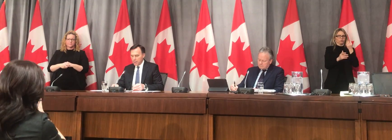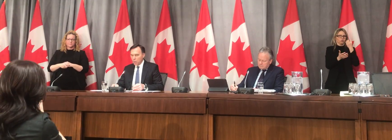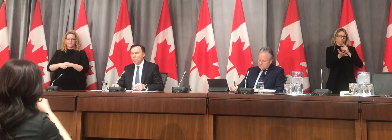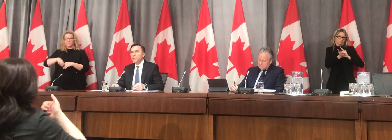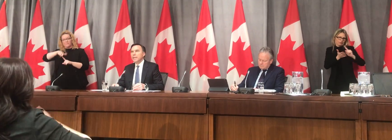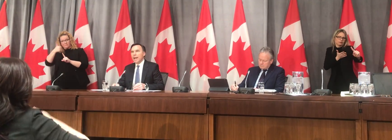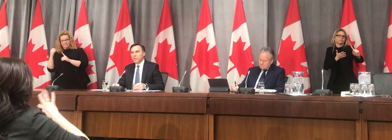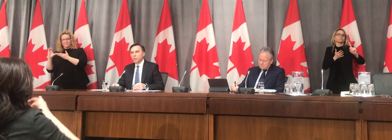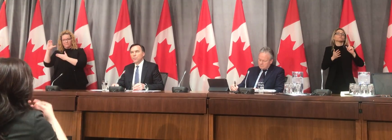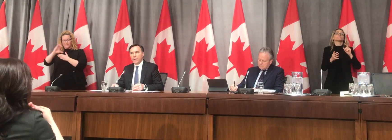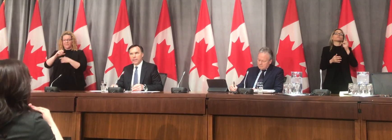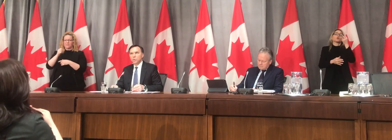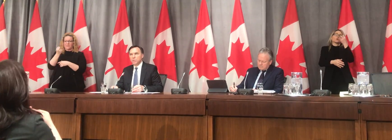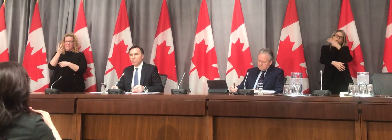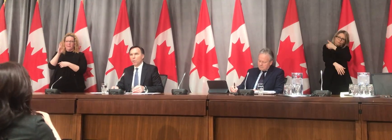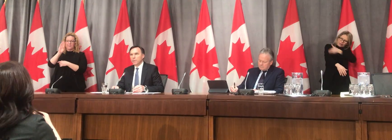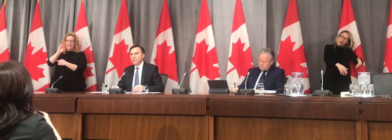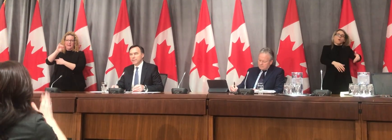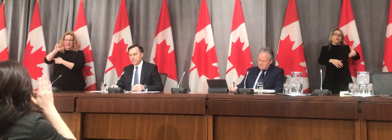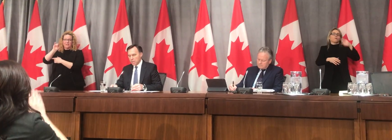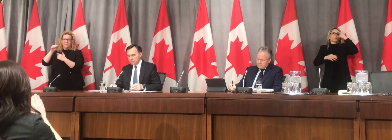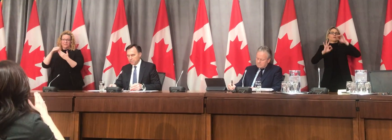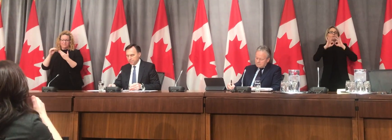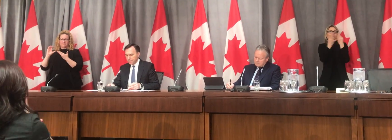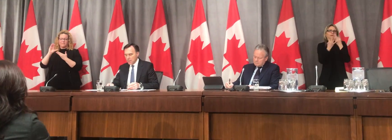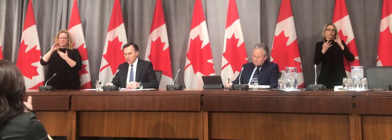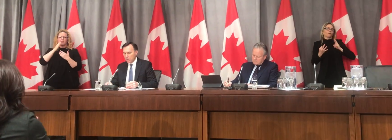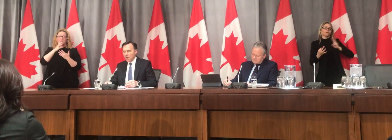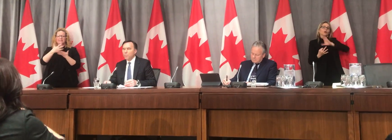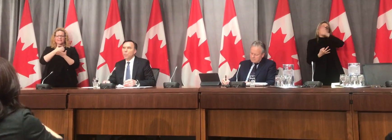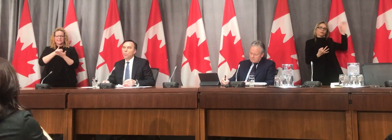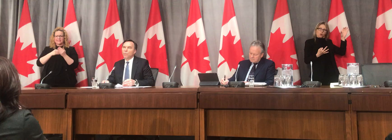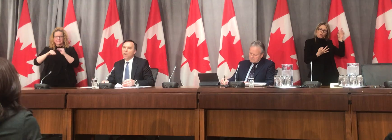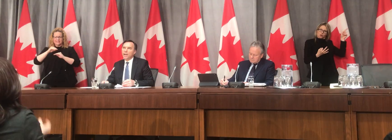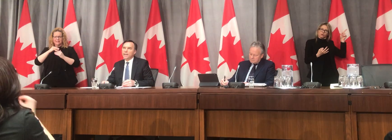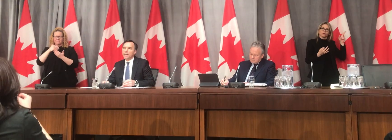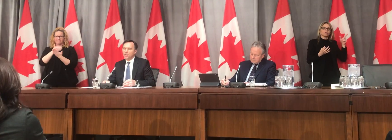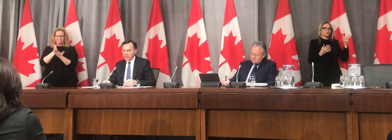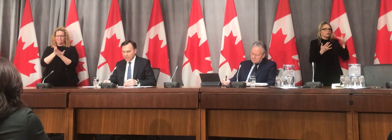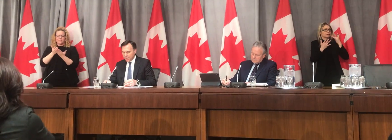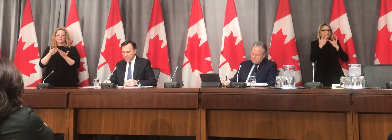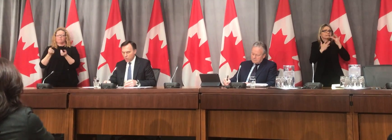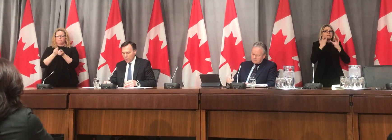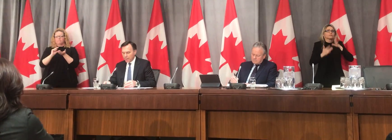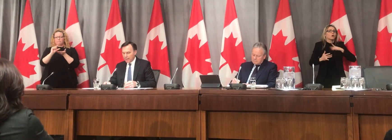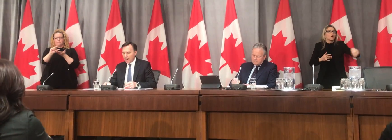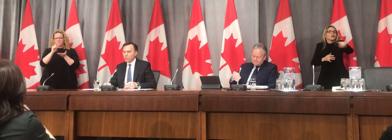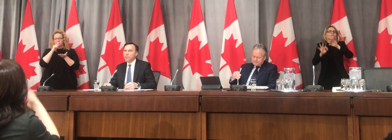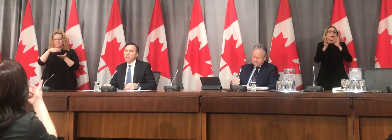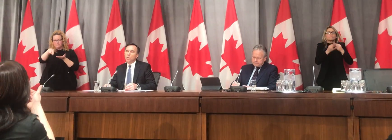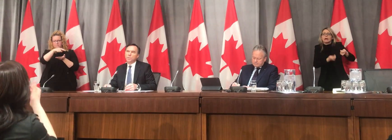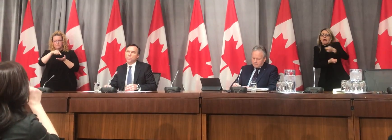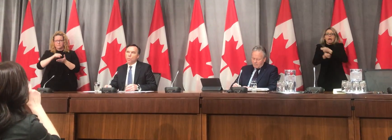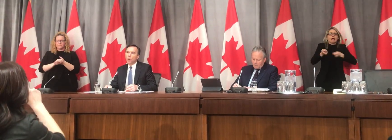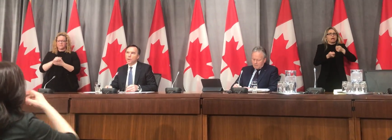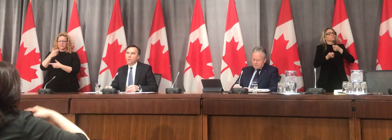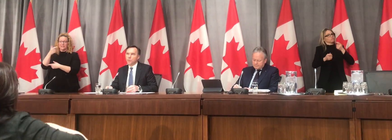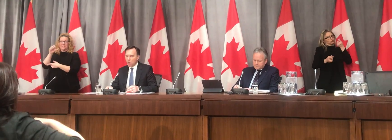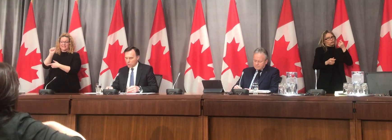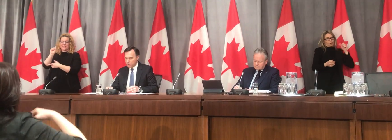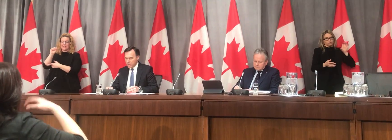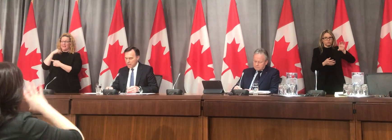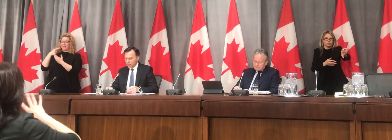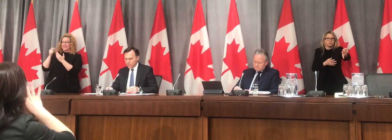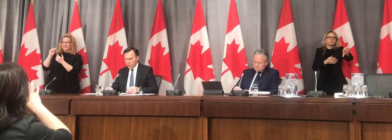incomes who will need extra financial support at this time. The government will provide a GST credit averaging close to